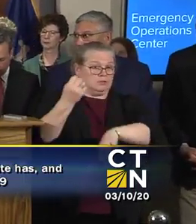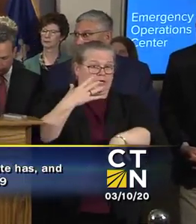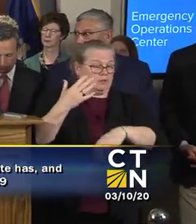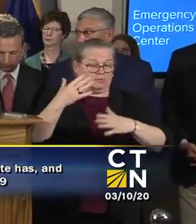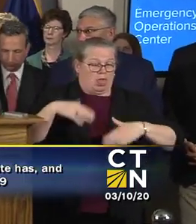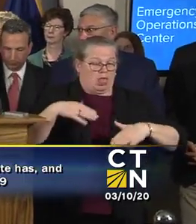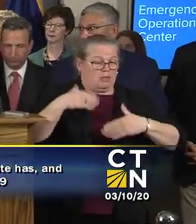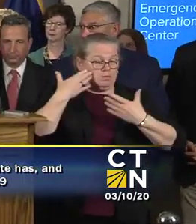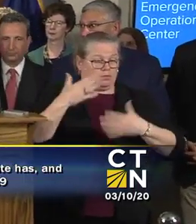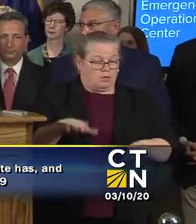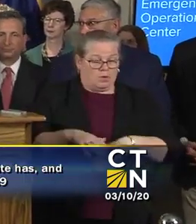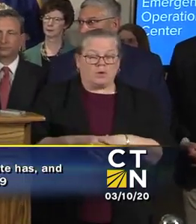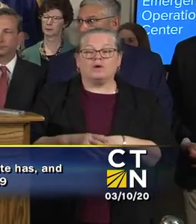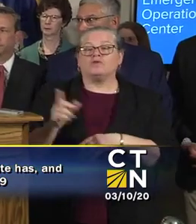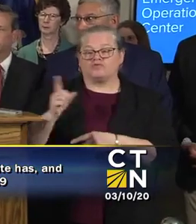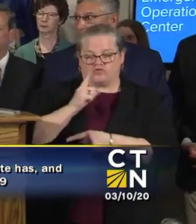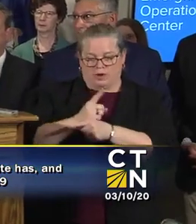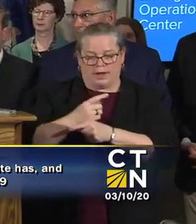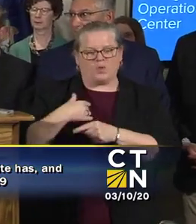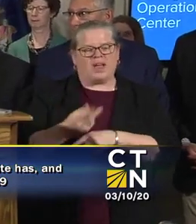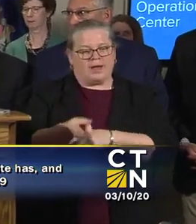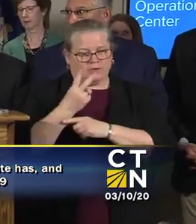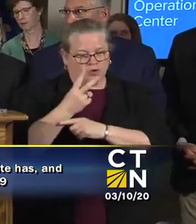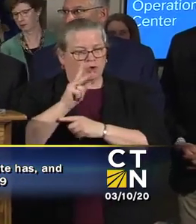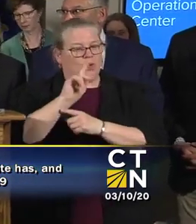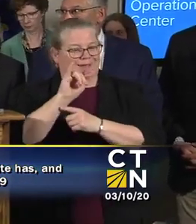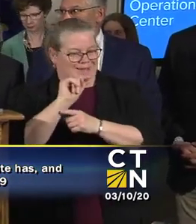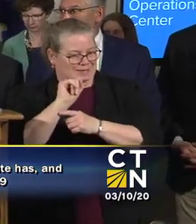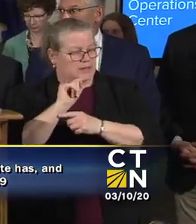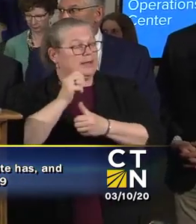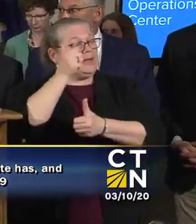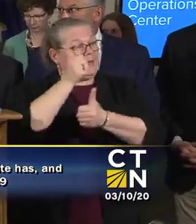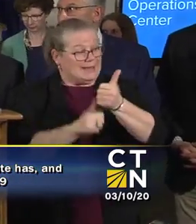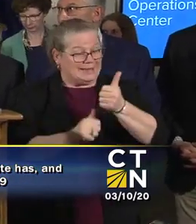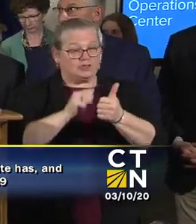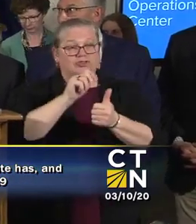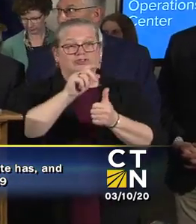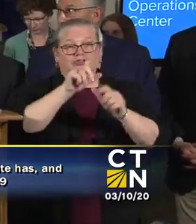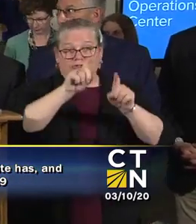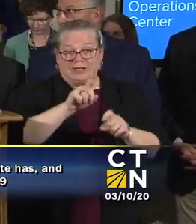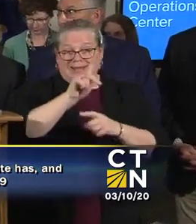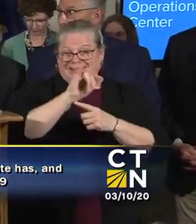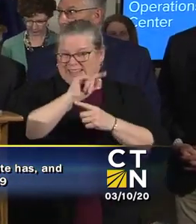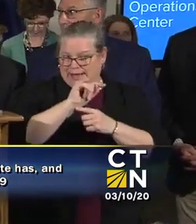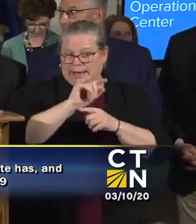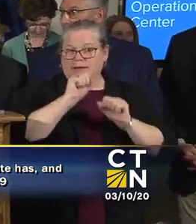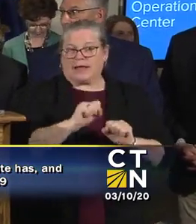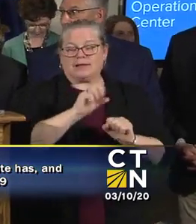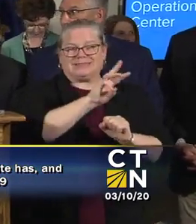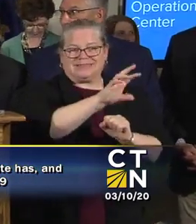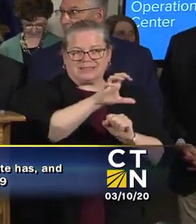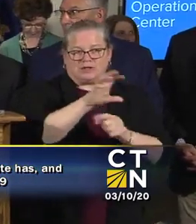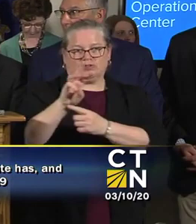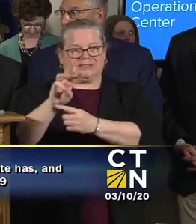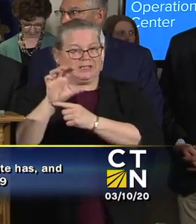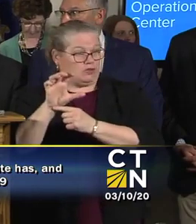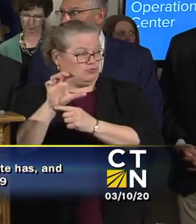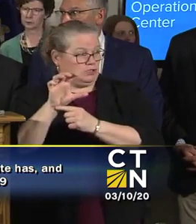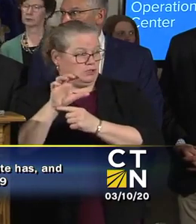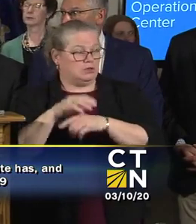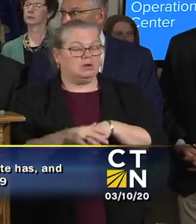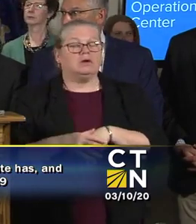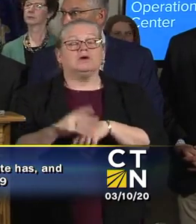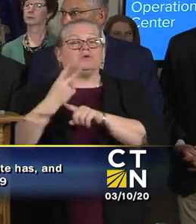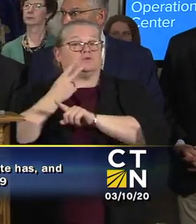We actually have two kits. Each kit can test up to 600. We, I think the day before yesterday, asked for 2